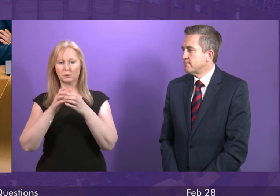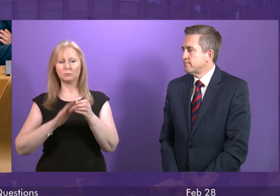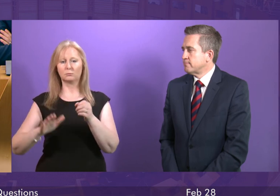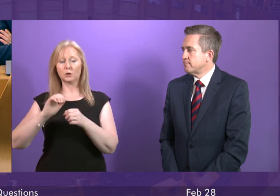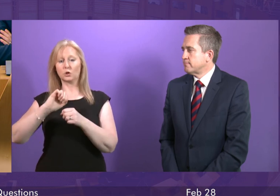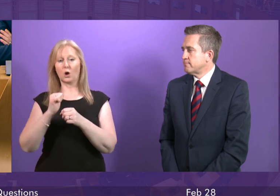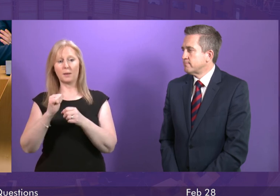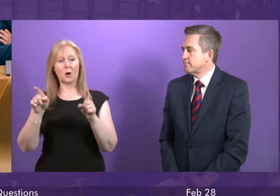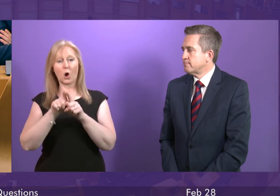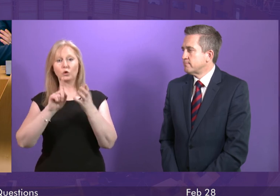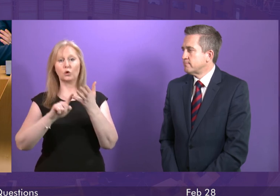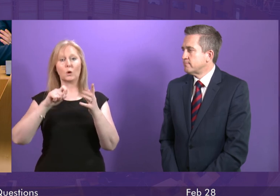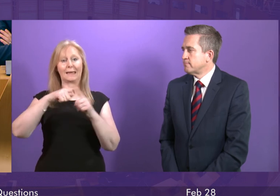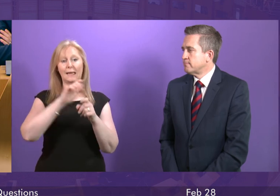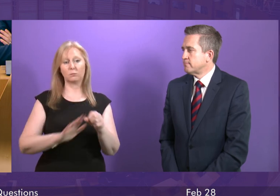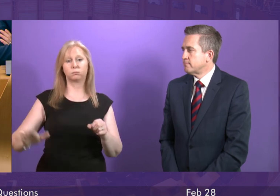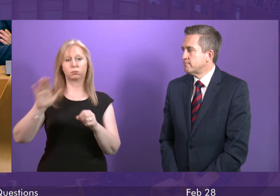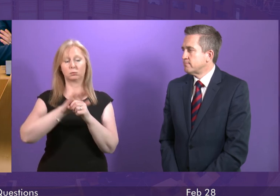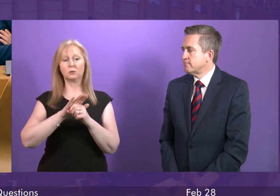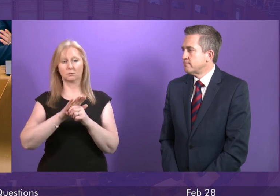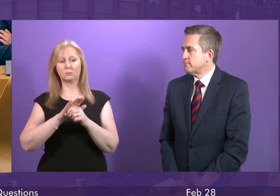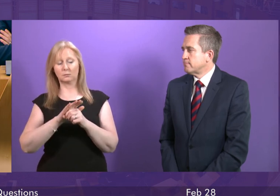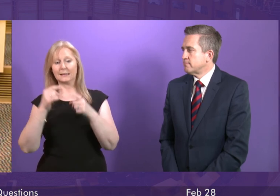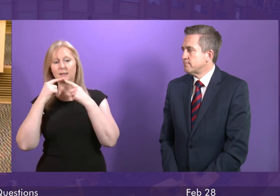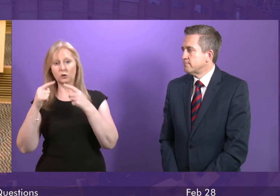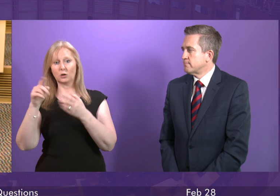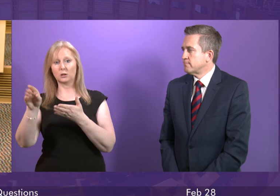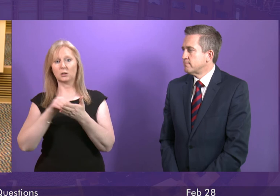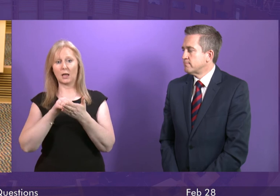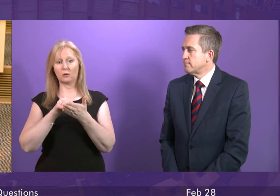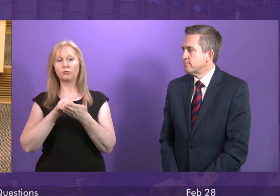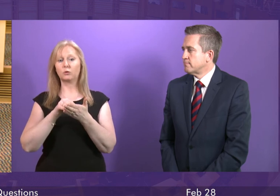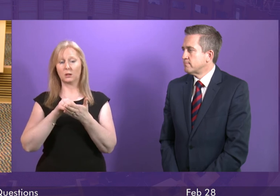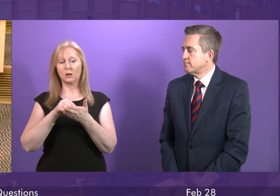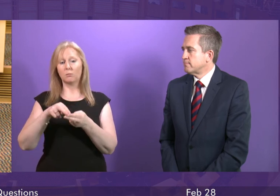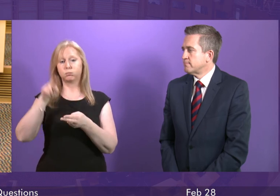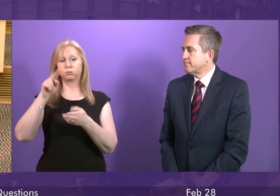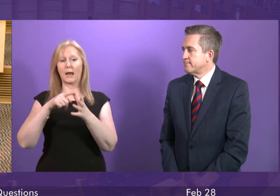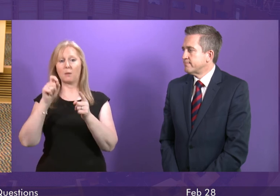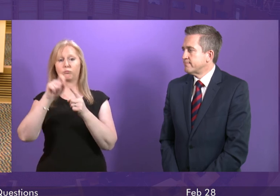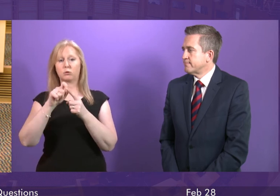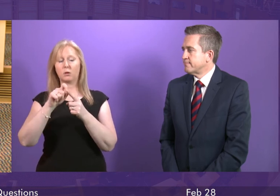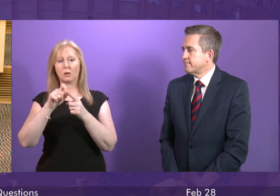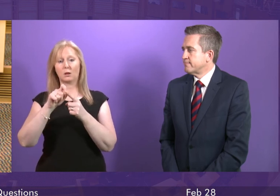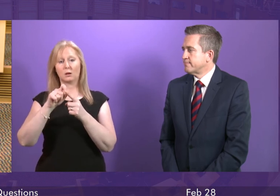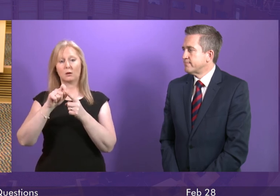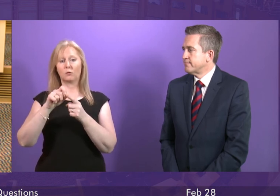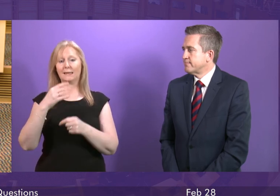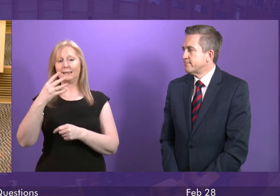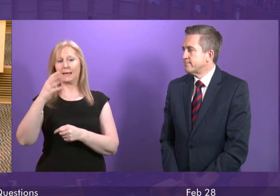UK. It would see teachers' salaries in April of this year increase by a minimum of 9% compared